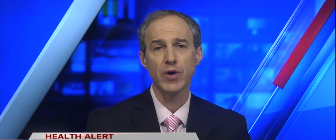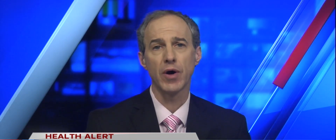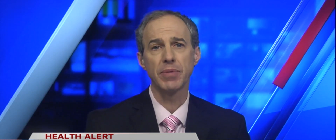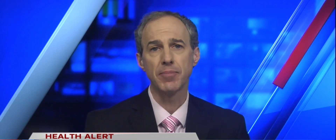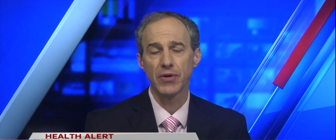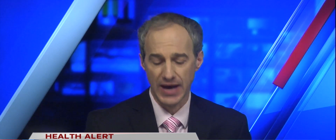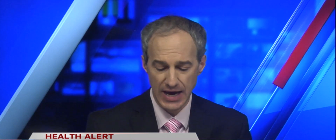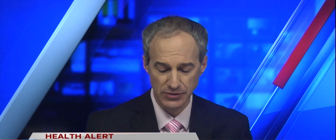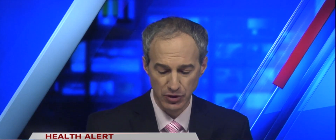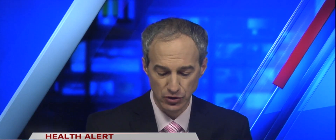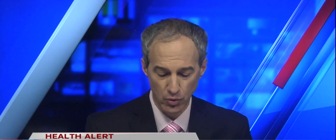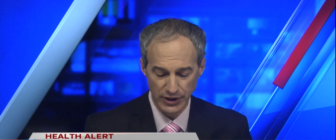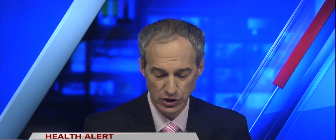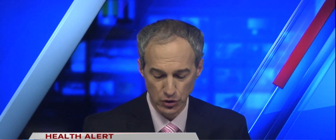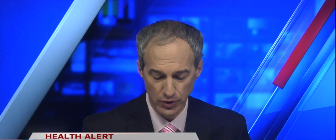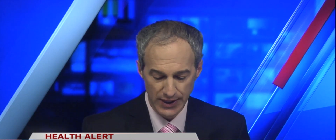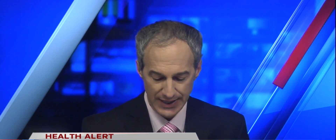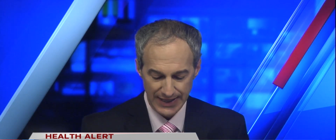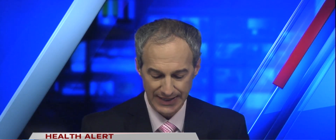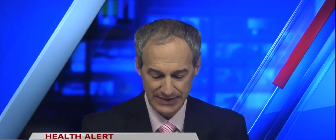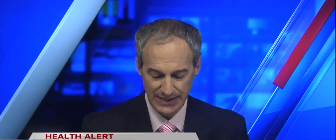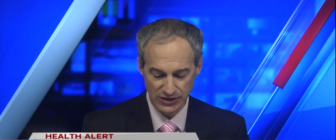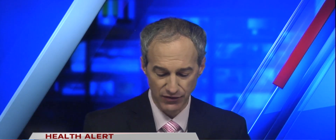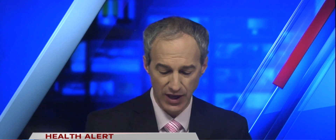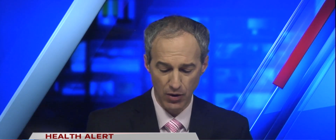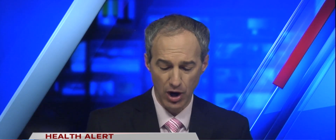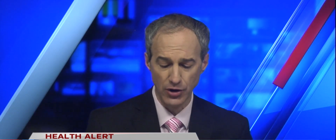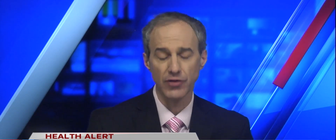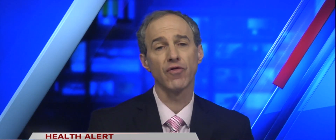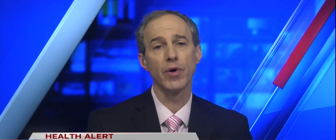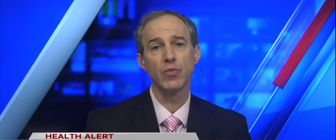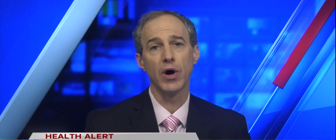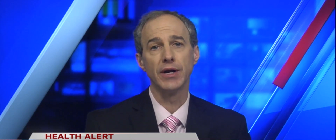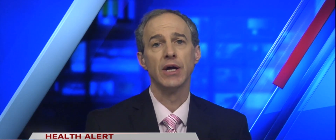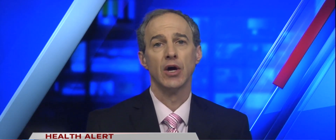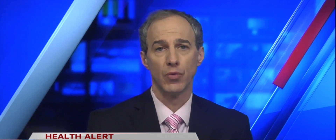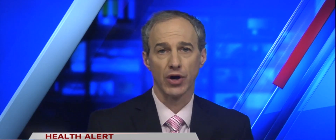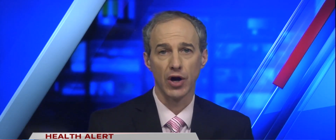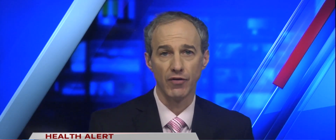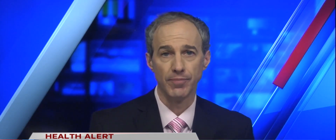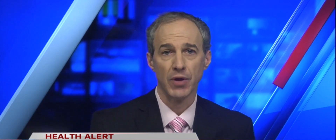have 41 people in the hospital, 22 in intensive care, 141 recovered.